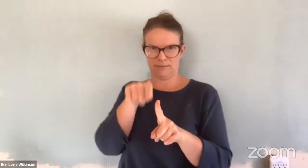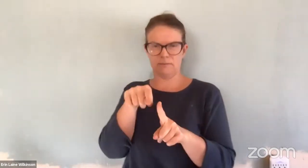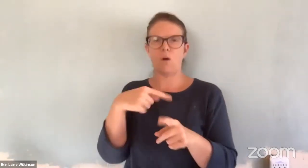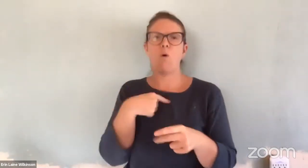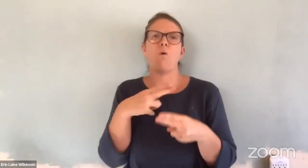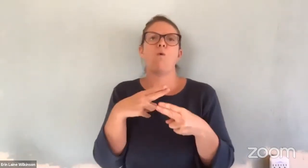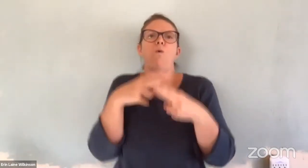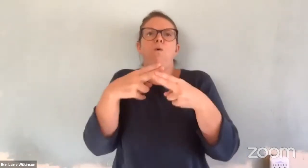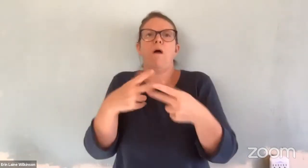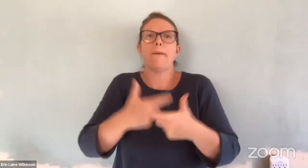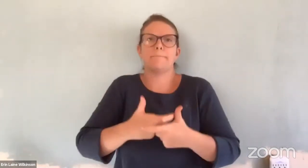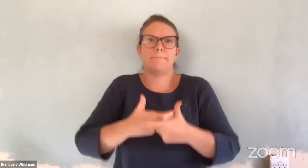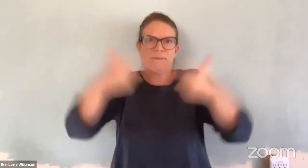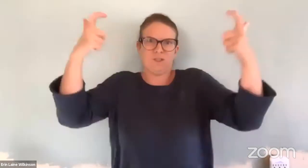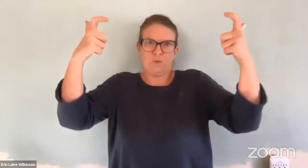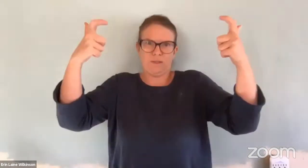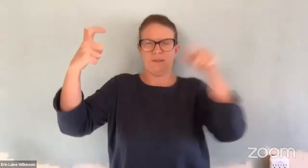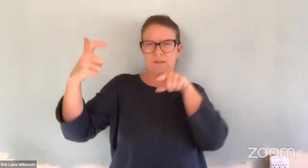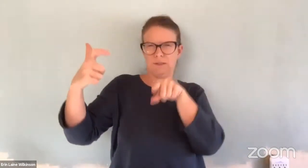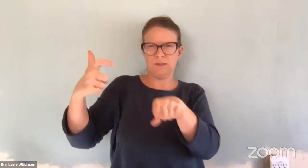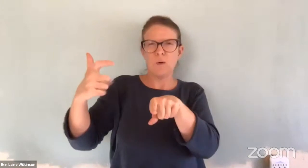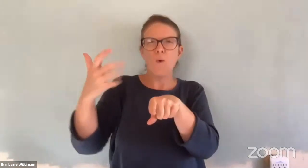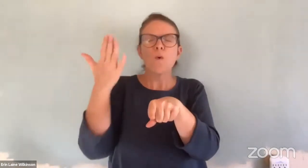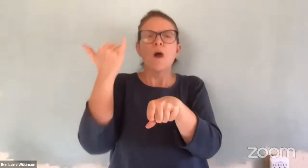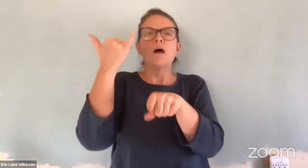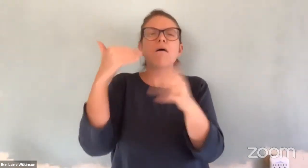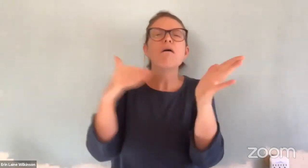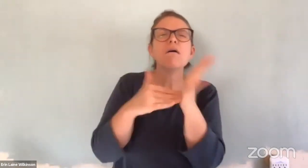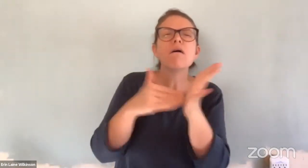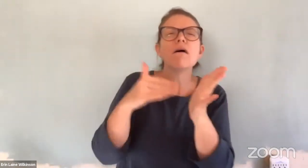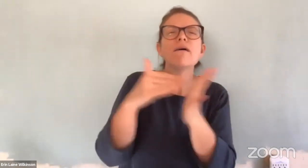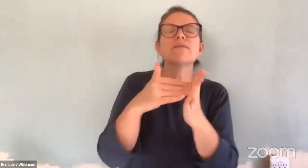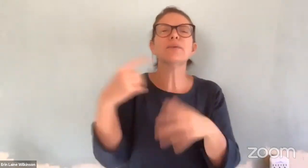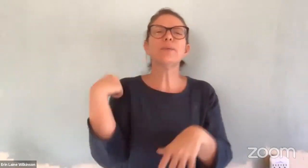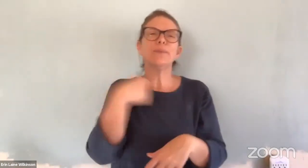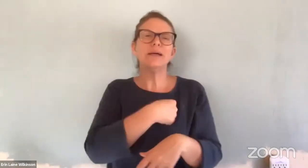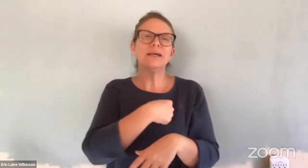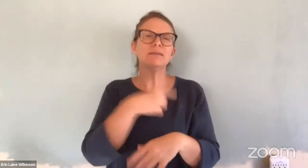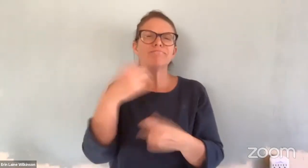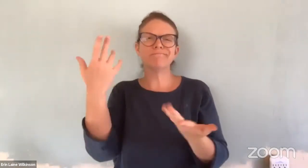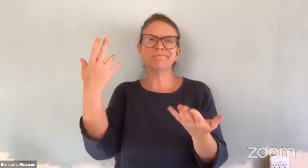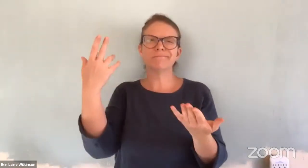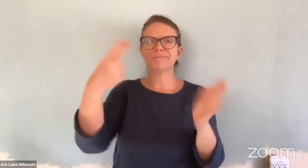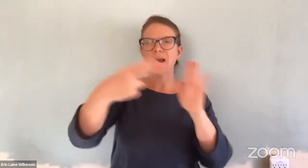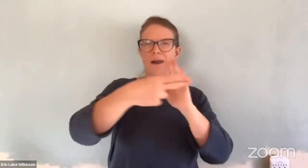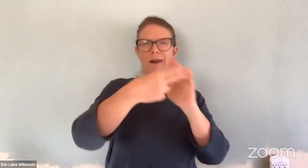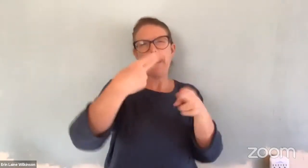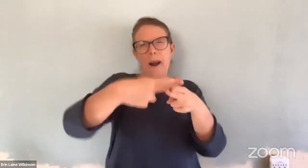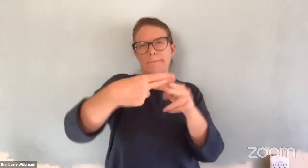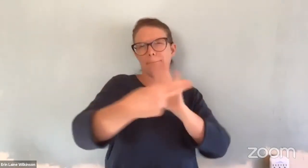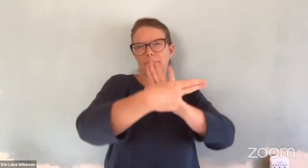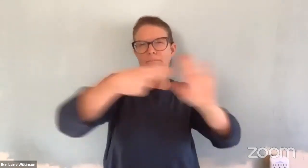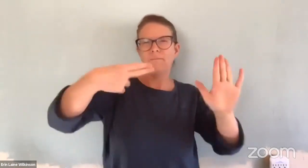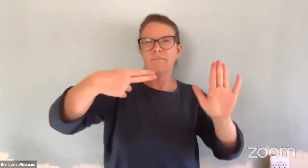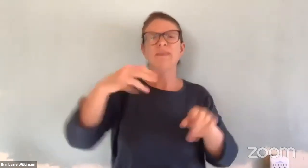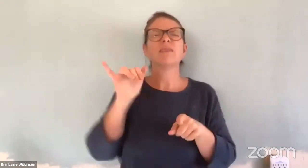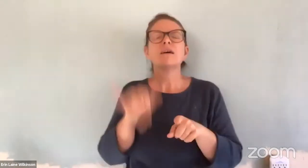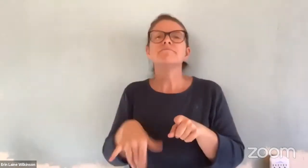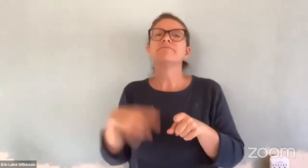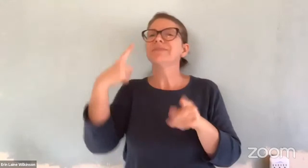the language emerged and grew and thrived. So that's what people are calling a majority sign language